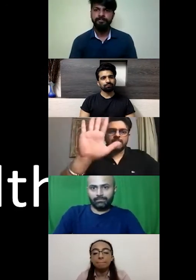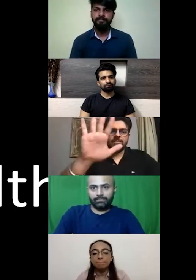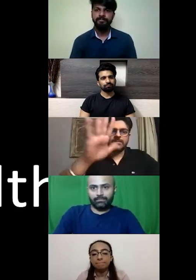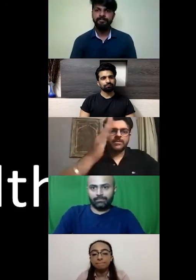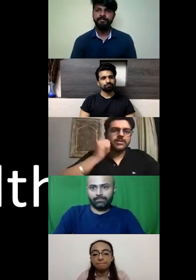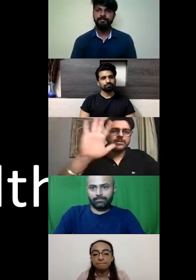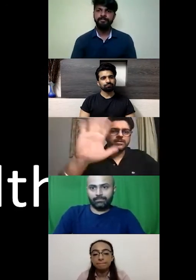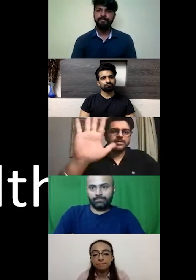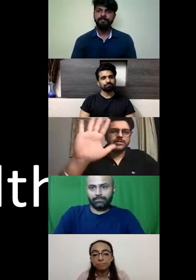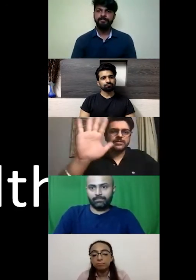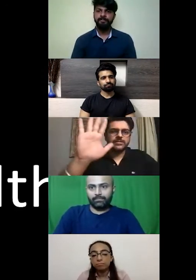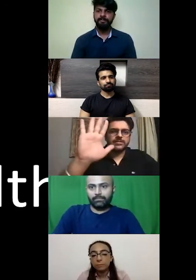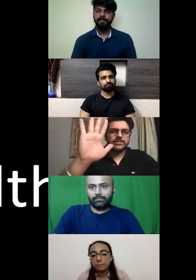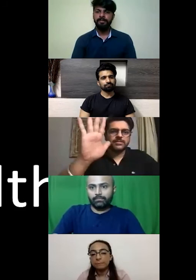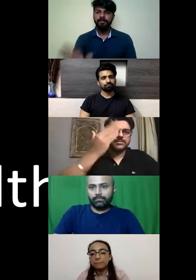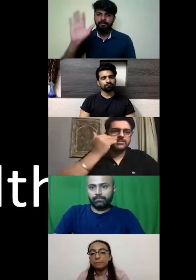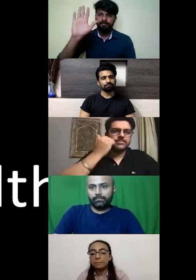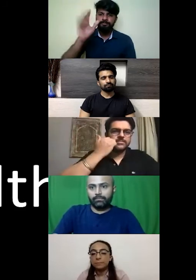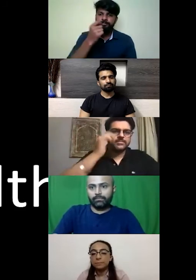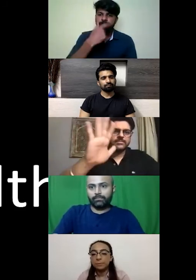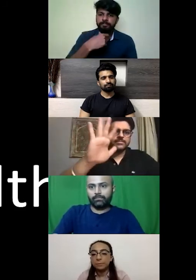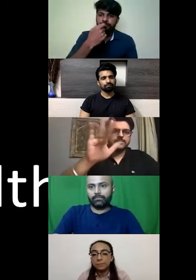Yeah.